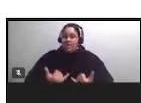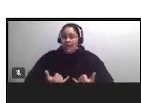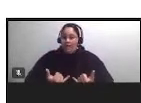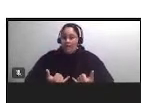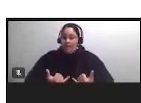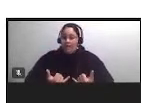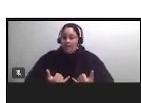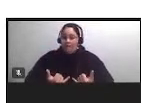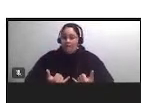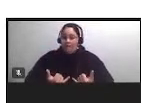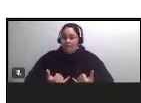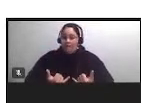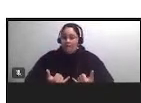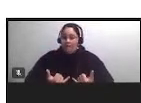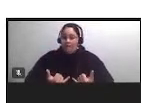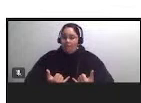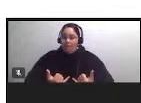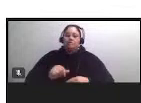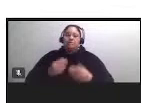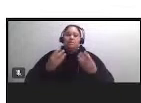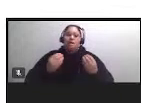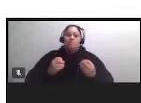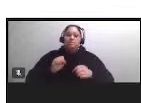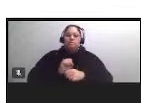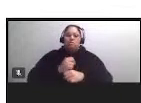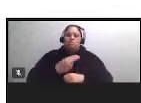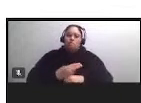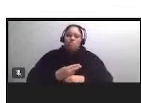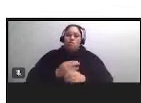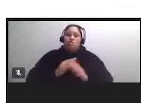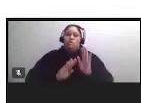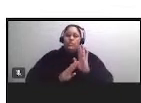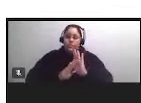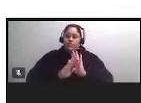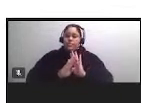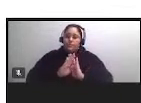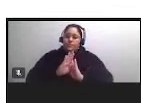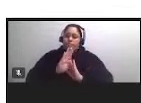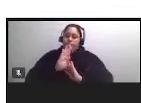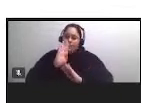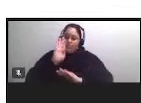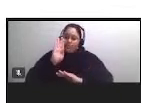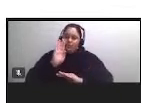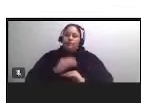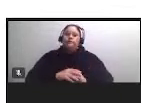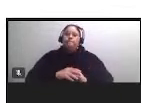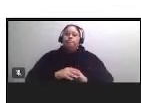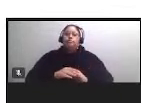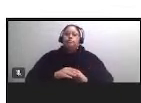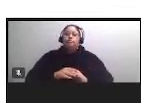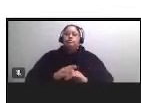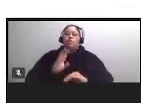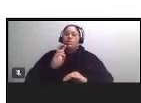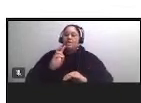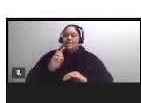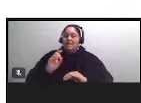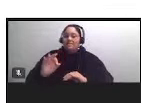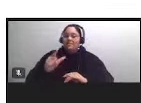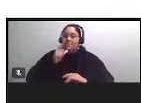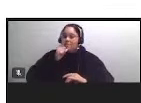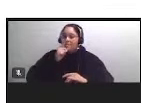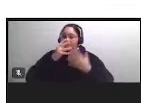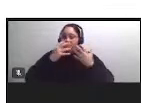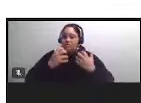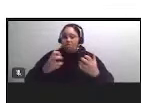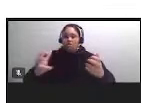moment, and that number of stakeholders is increasing all the time. So at every single public